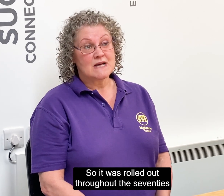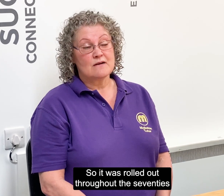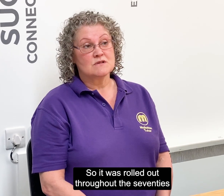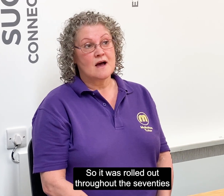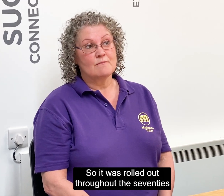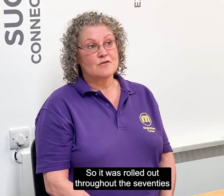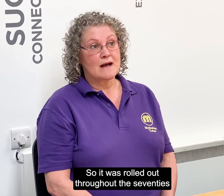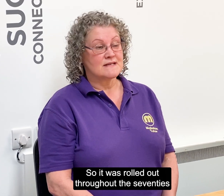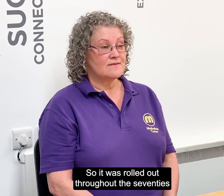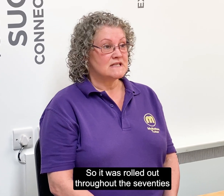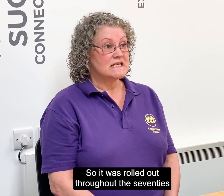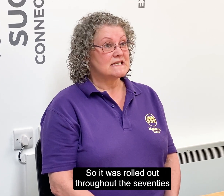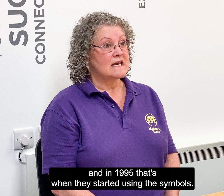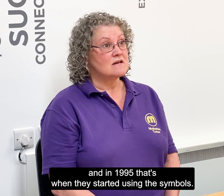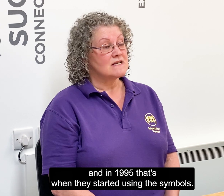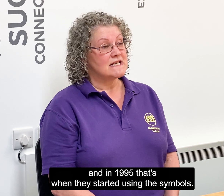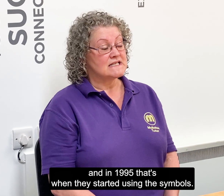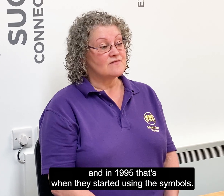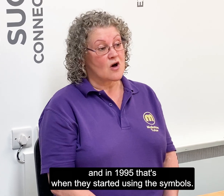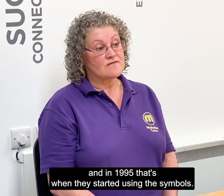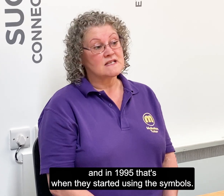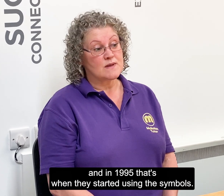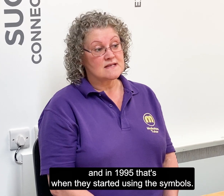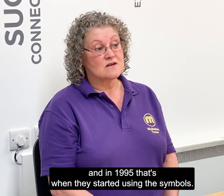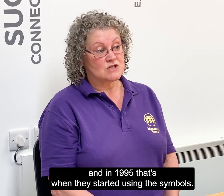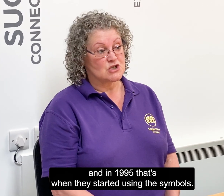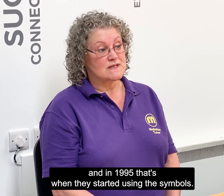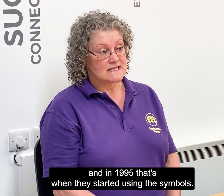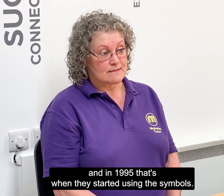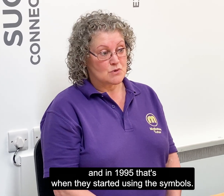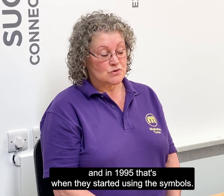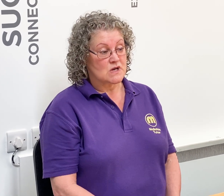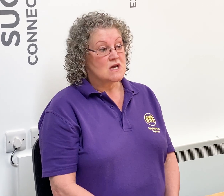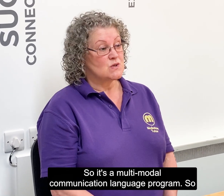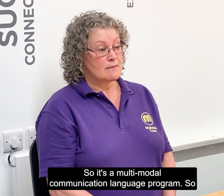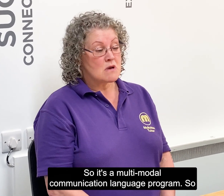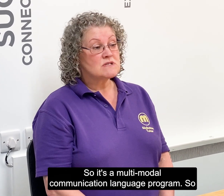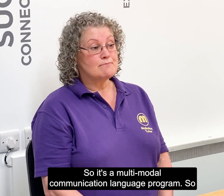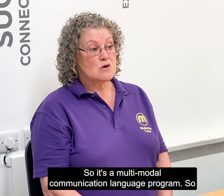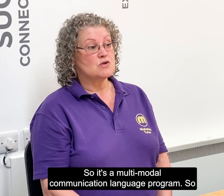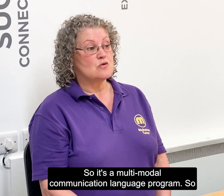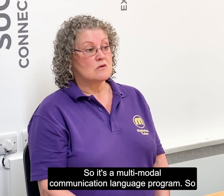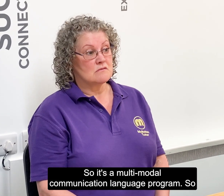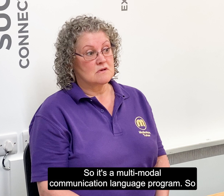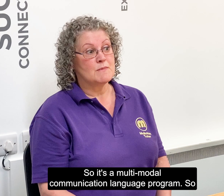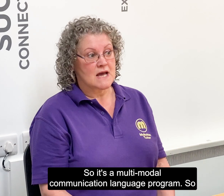out throughout the 70s, and in 1985, that's when they started using the symbols. So it's a multimodal